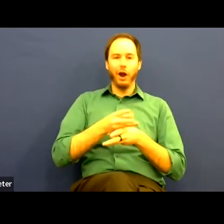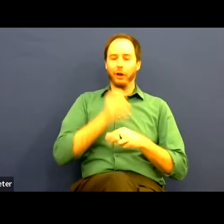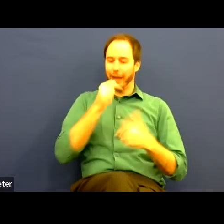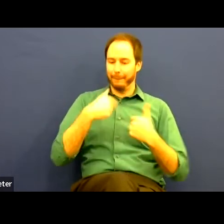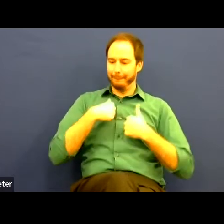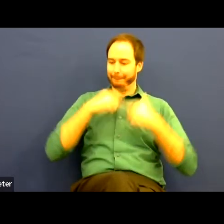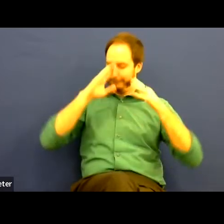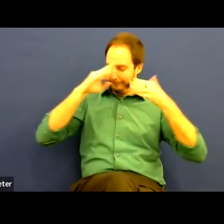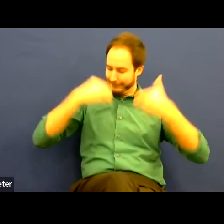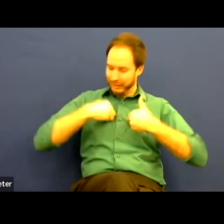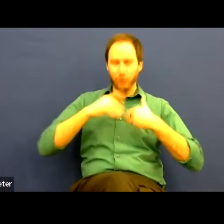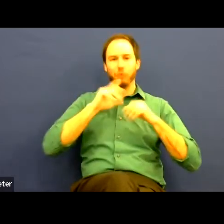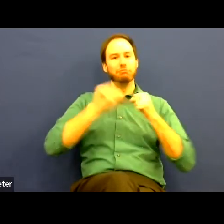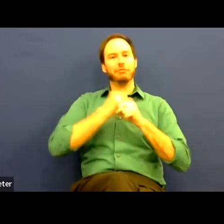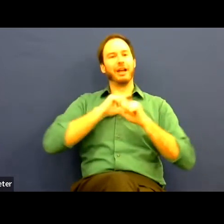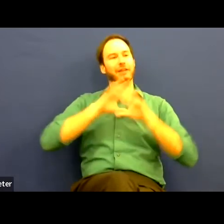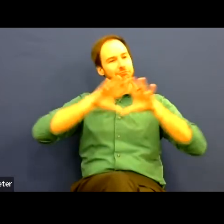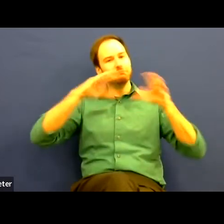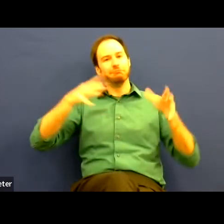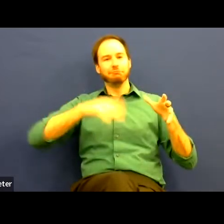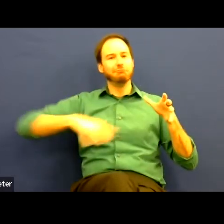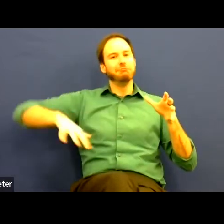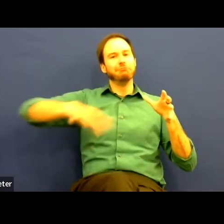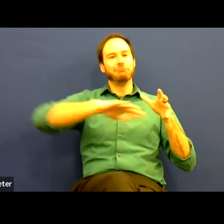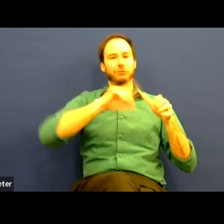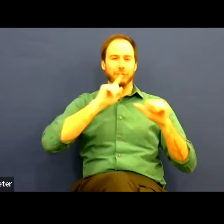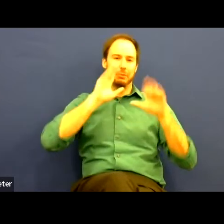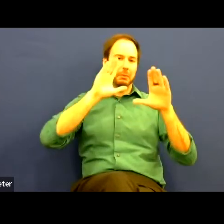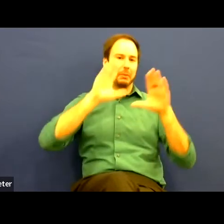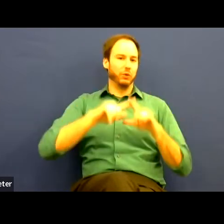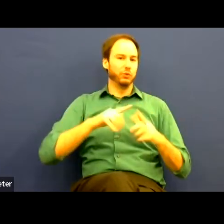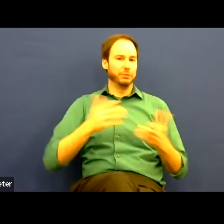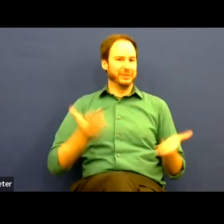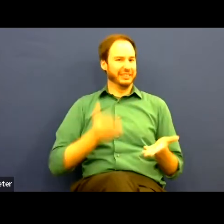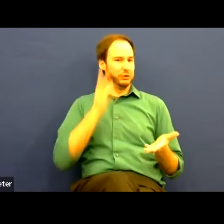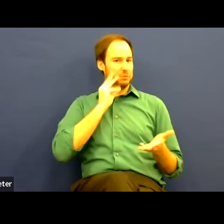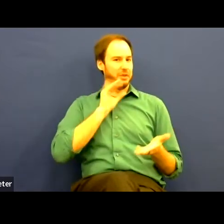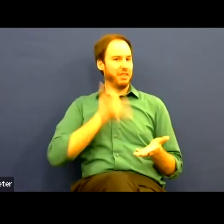it's everybody else. So it's amazing to live in this town and experience that.